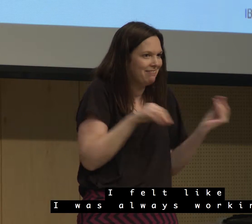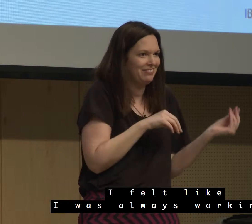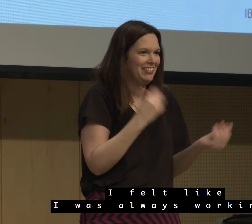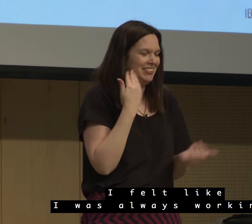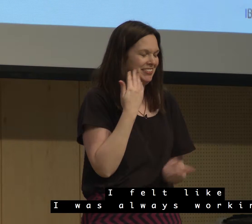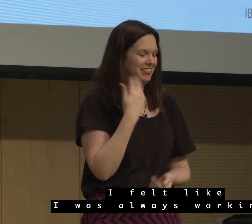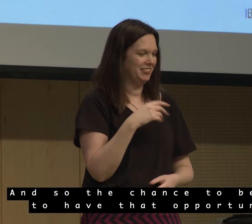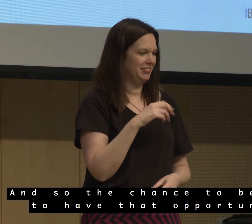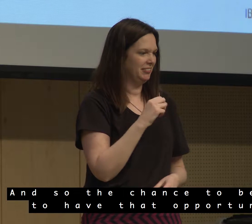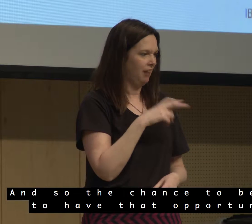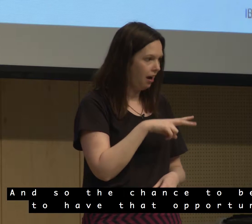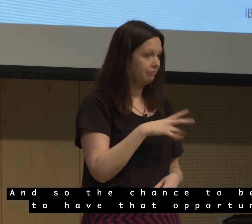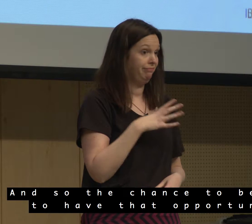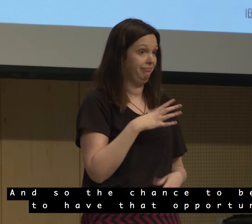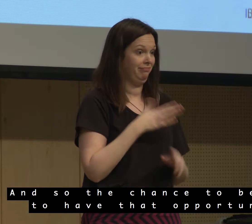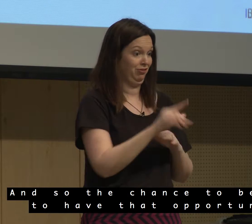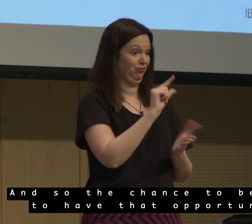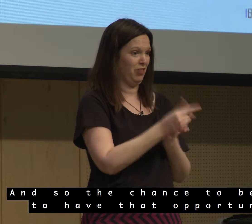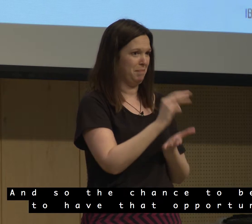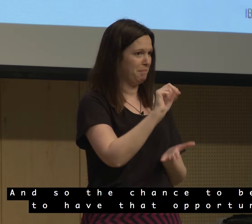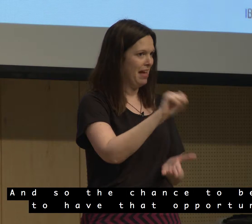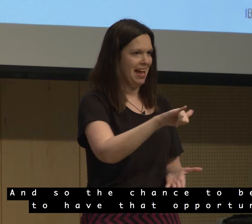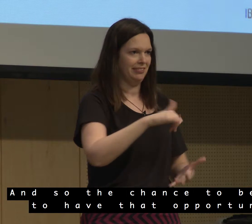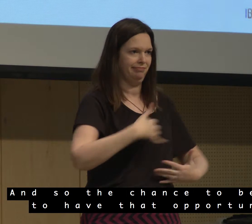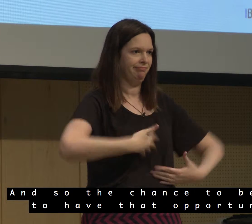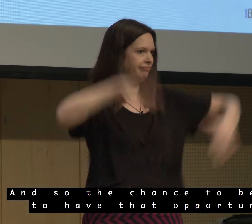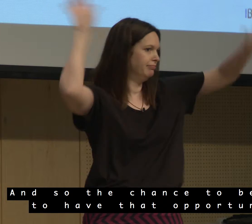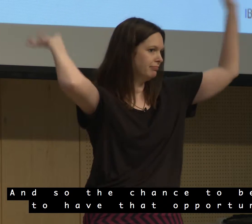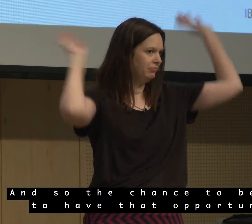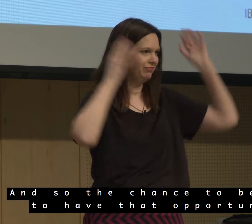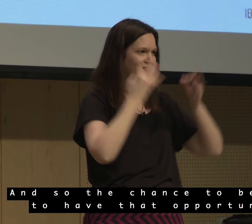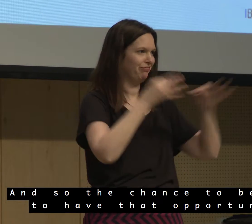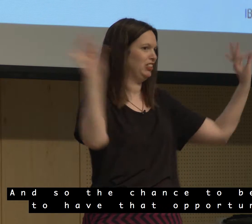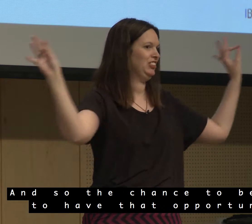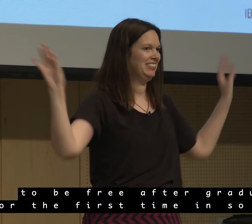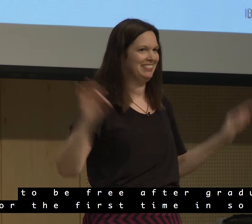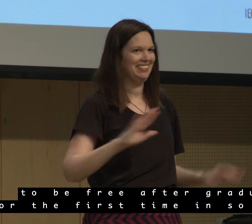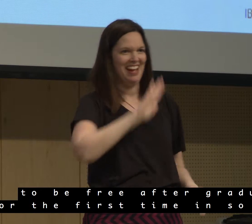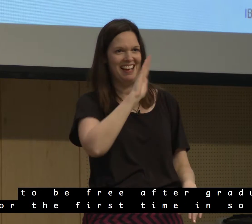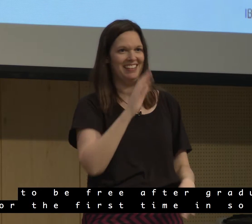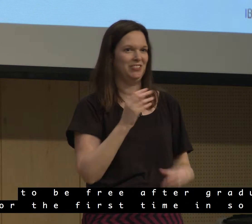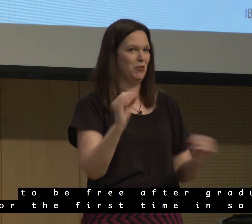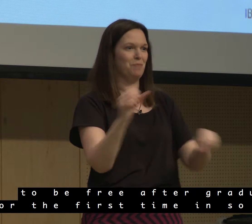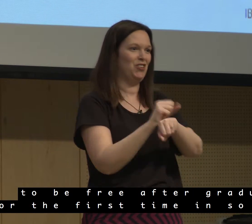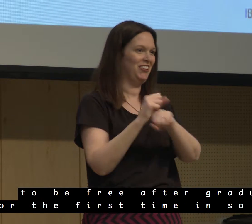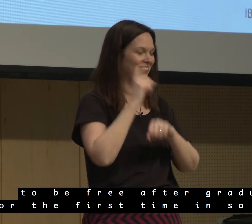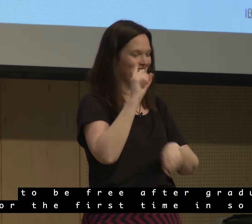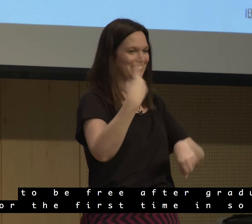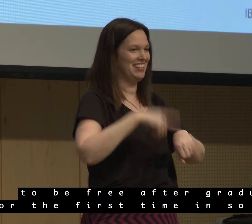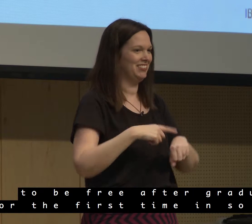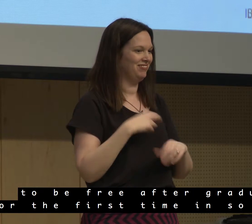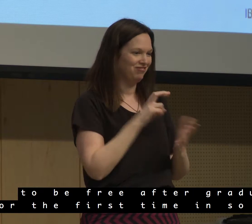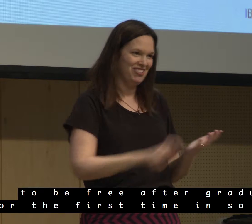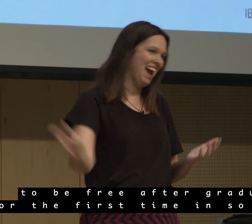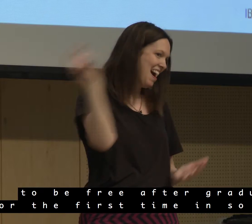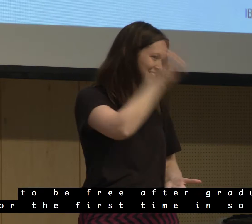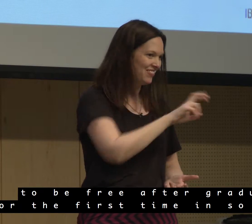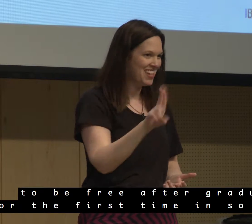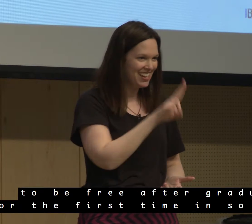always working. And so the chance to be able to have that opportunity to be free after graduation for the first time